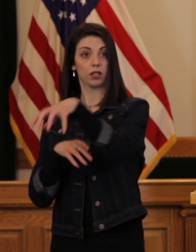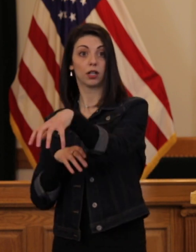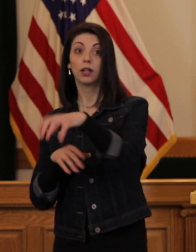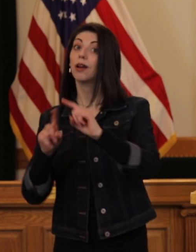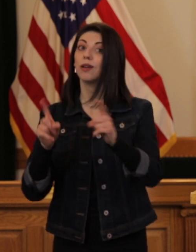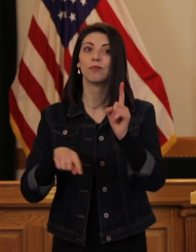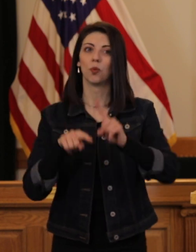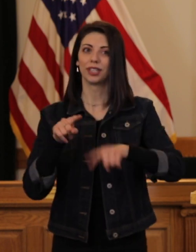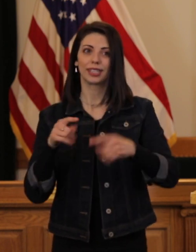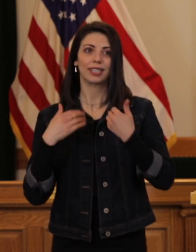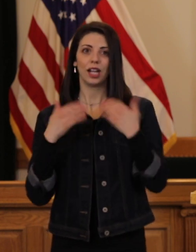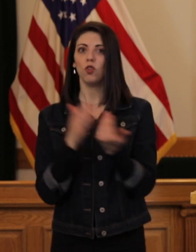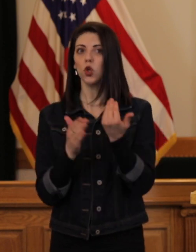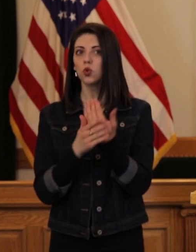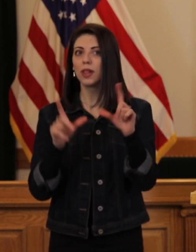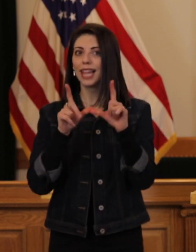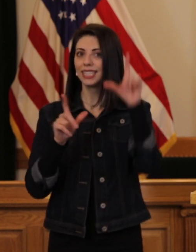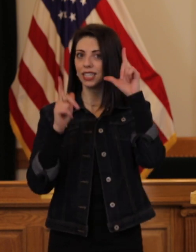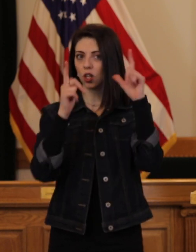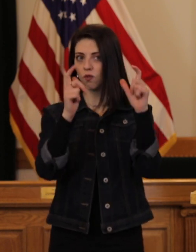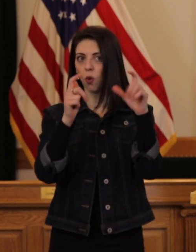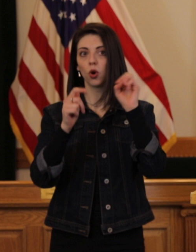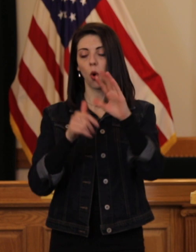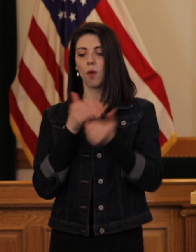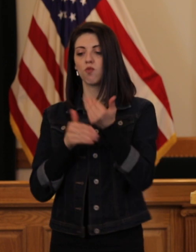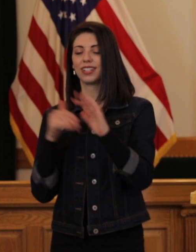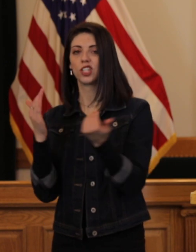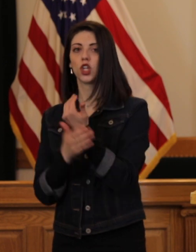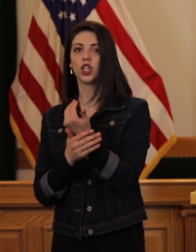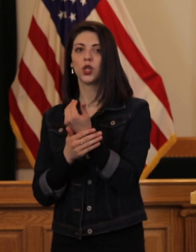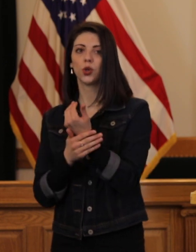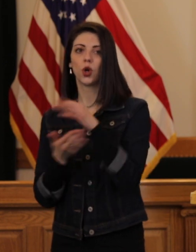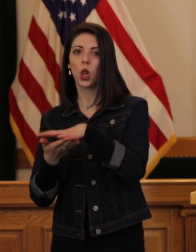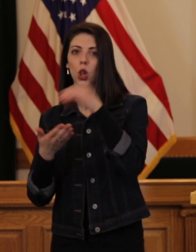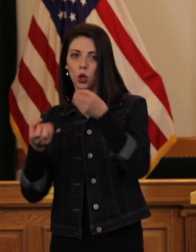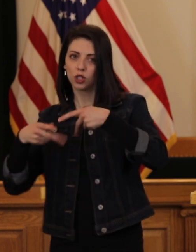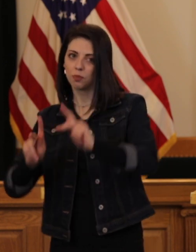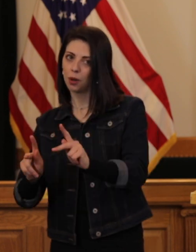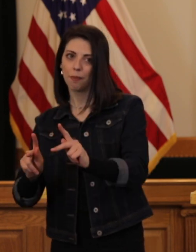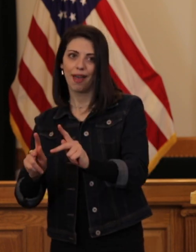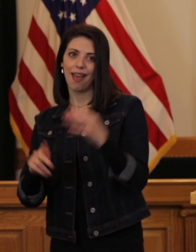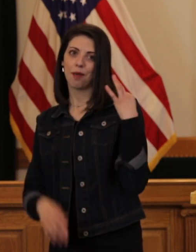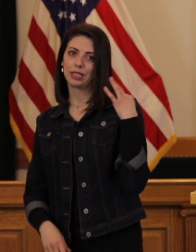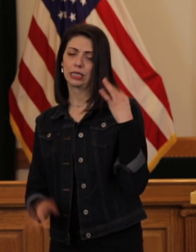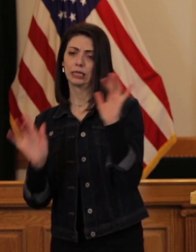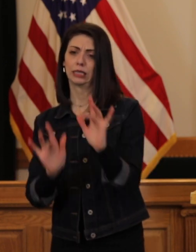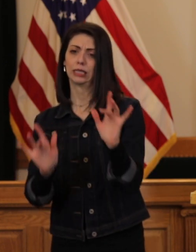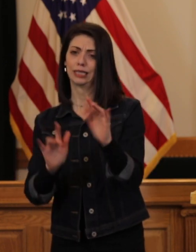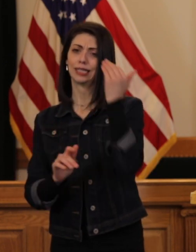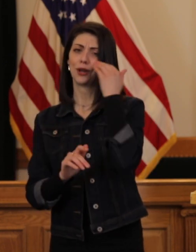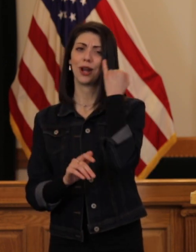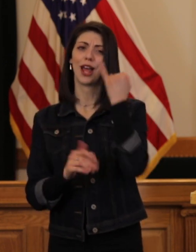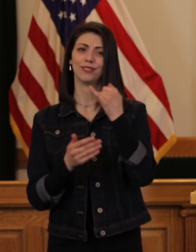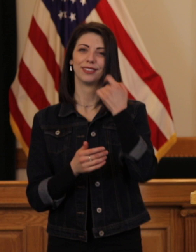take new license photos or process any new learner permit applications. I sympathize with all those celebrating